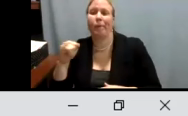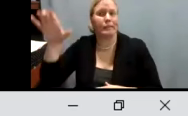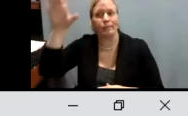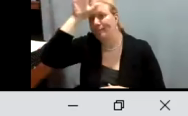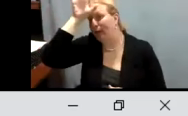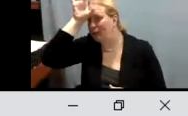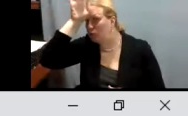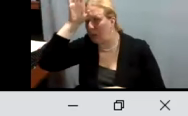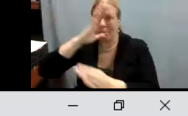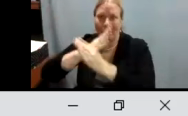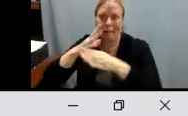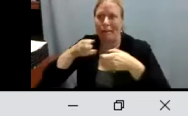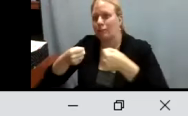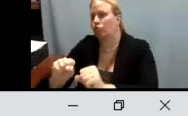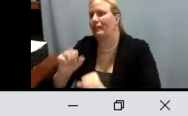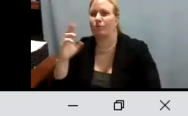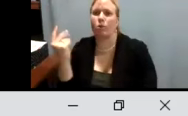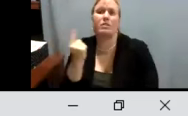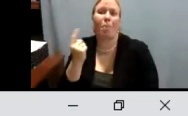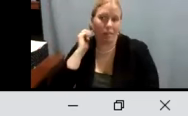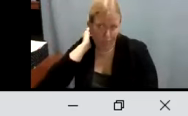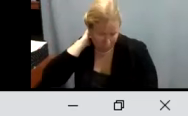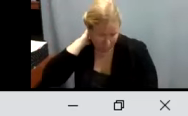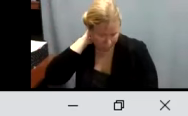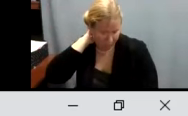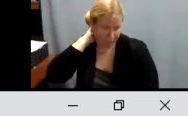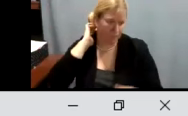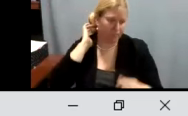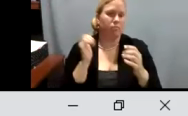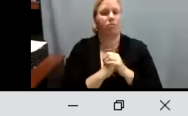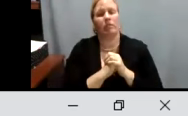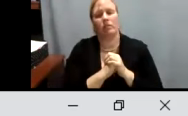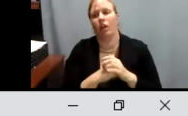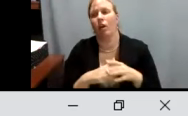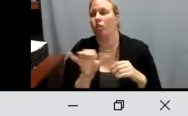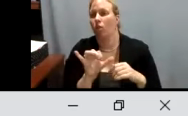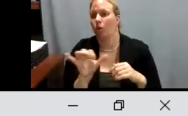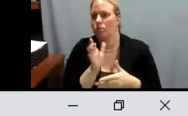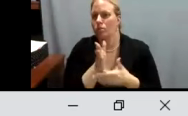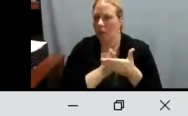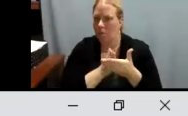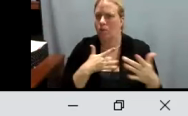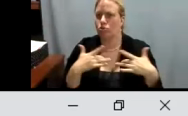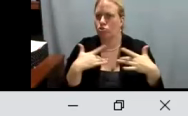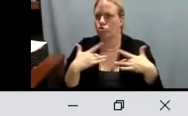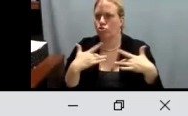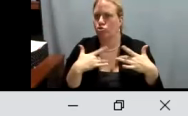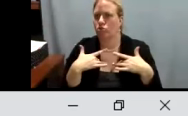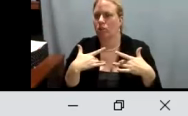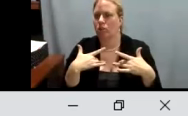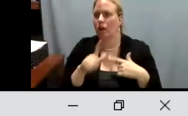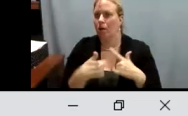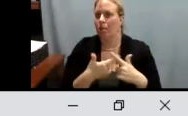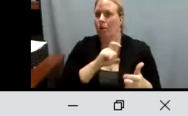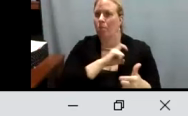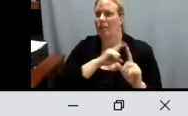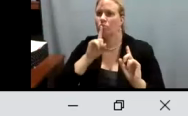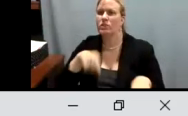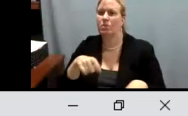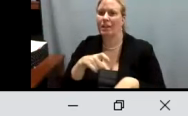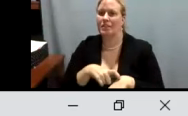street, as an example. And there have also been some concerns about police response time